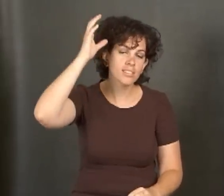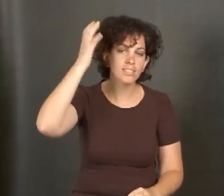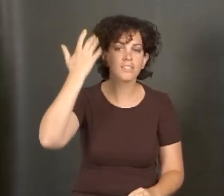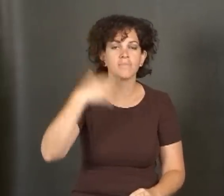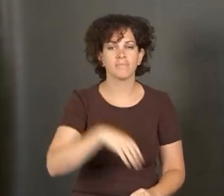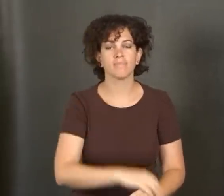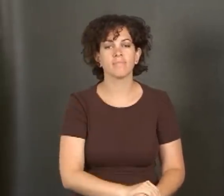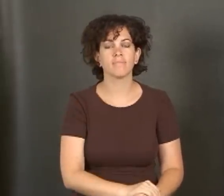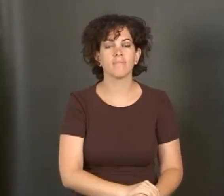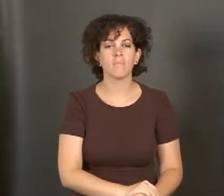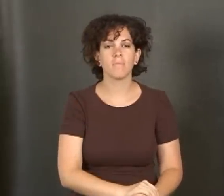cousin,